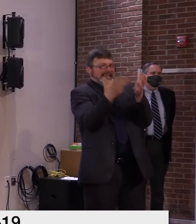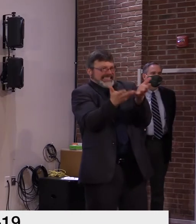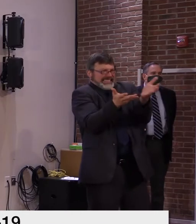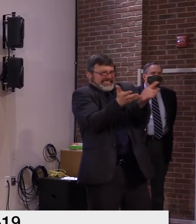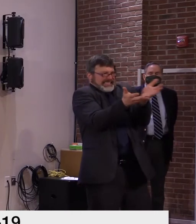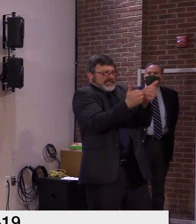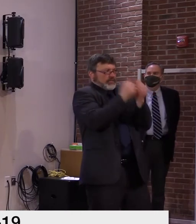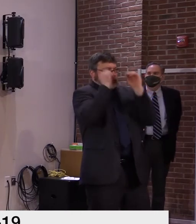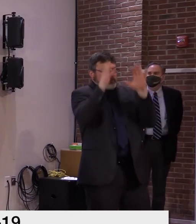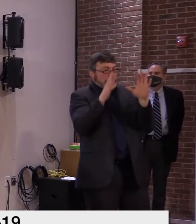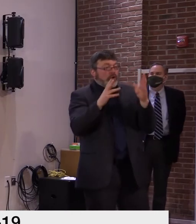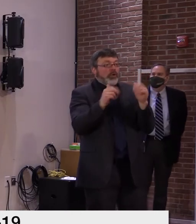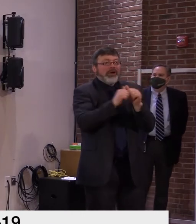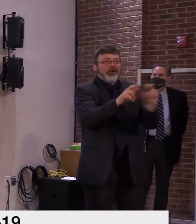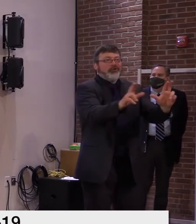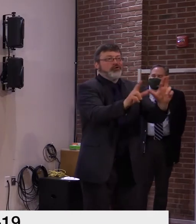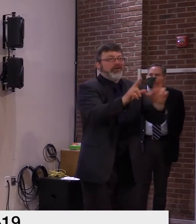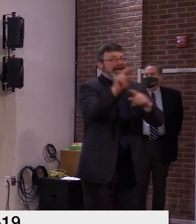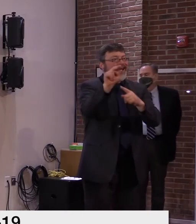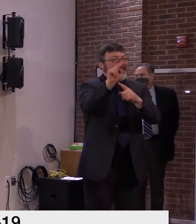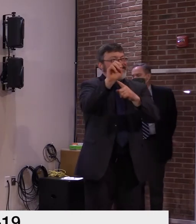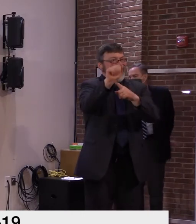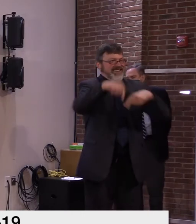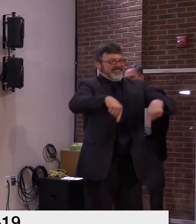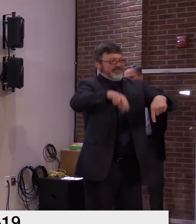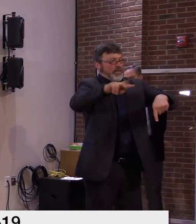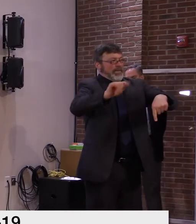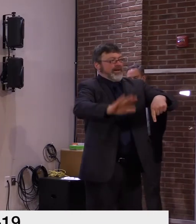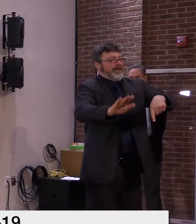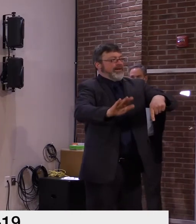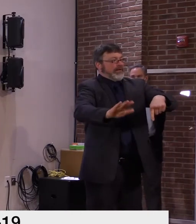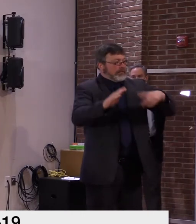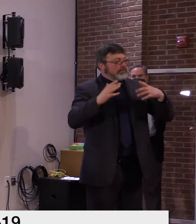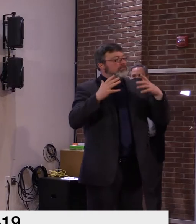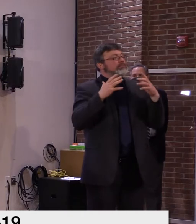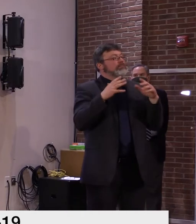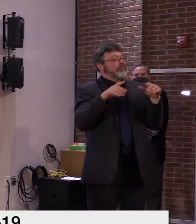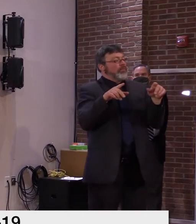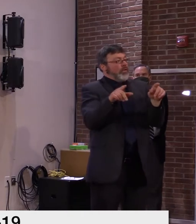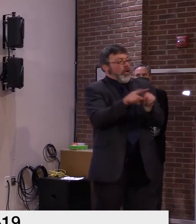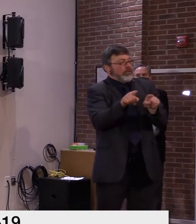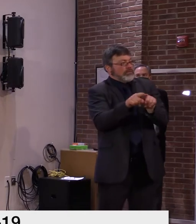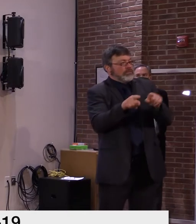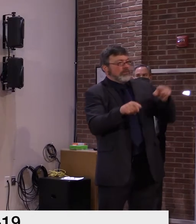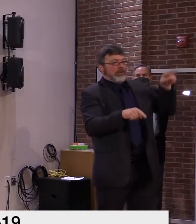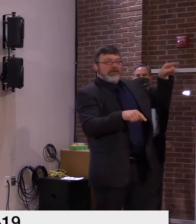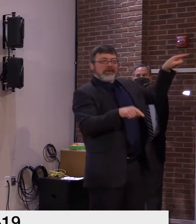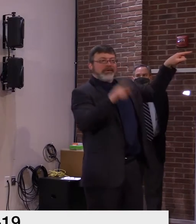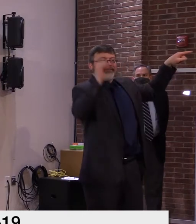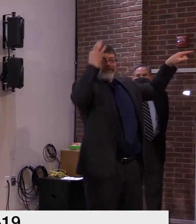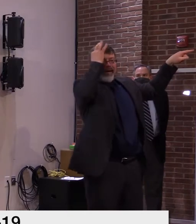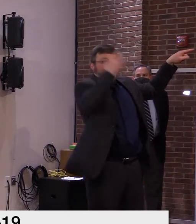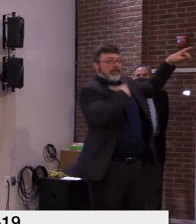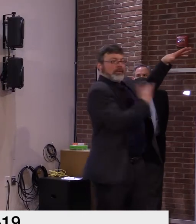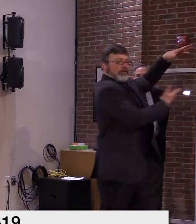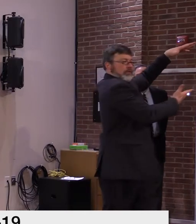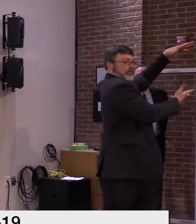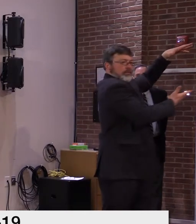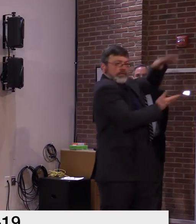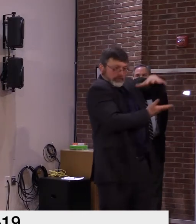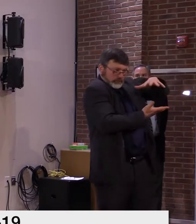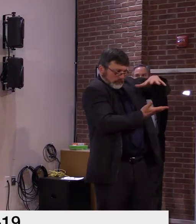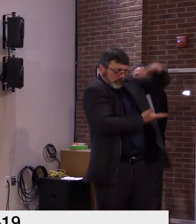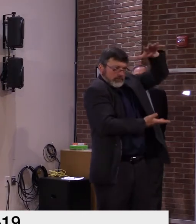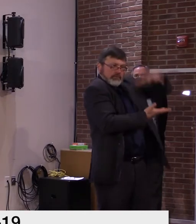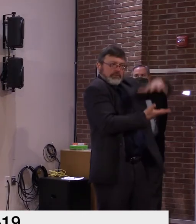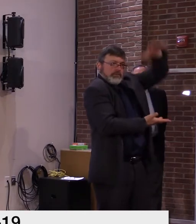Johnson vaccine coming online this weekend is going to enter into the equation as well. And we're awaiting the results